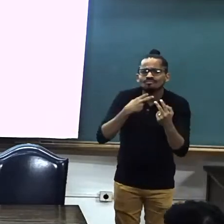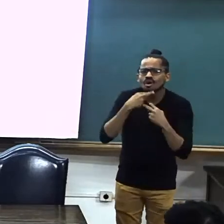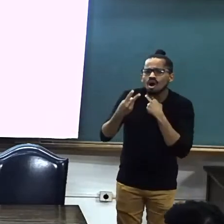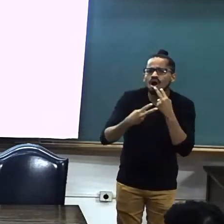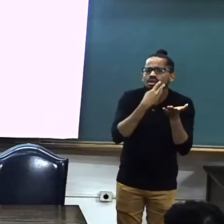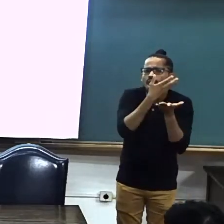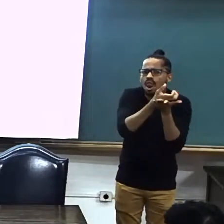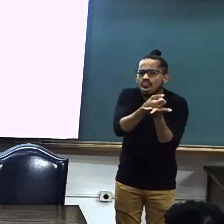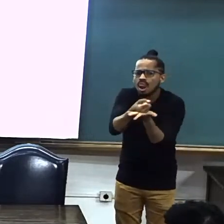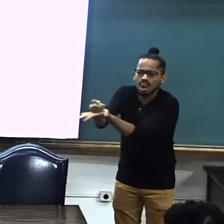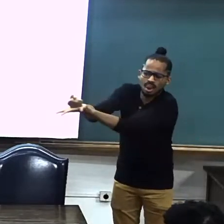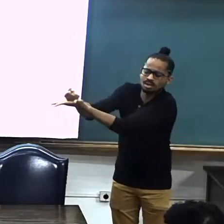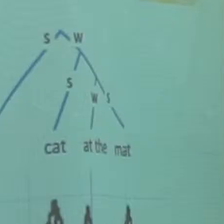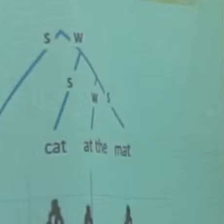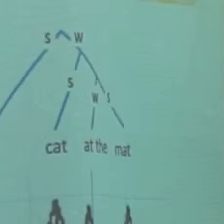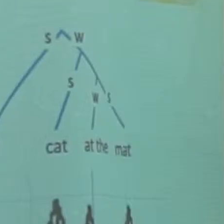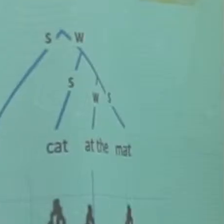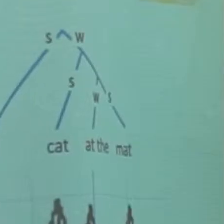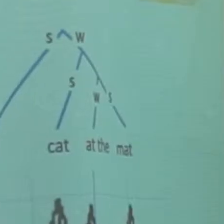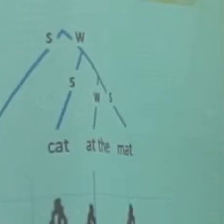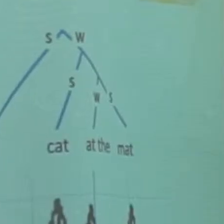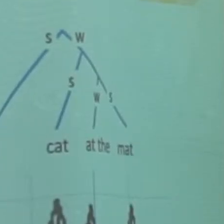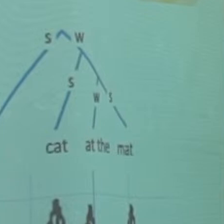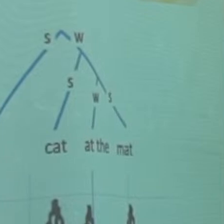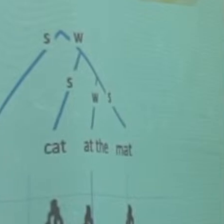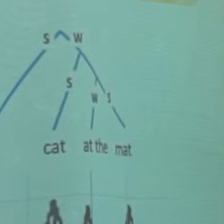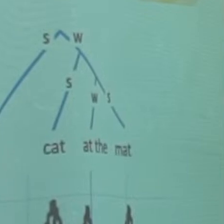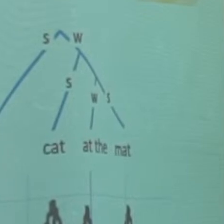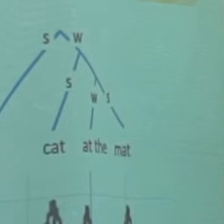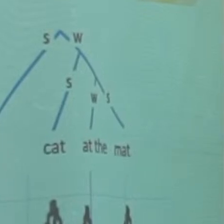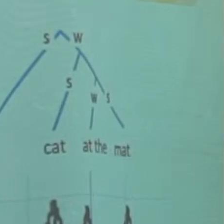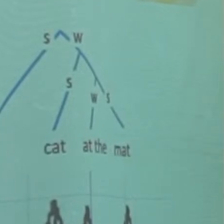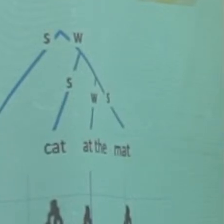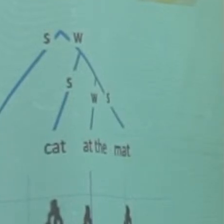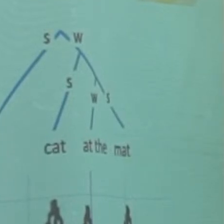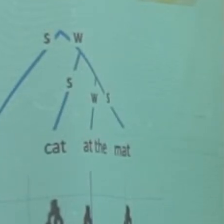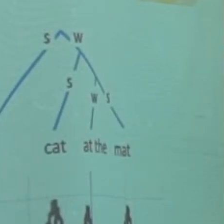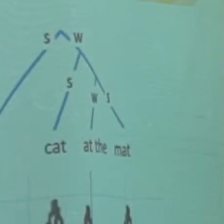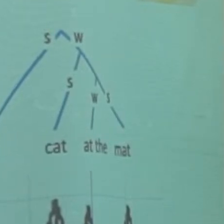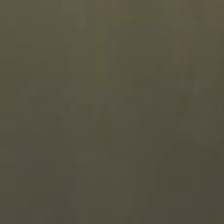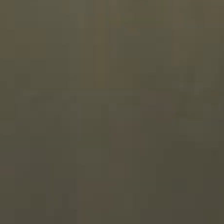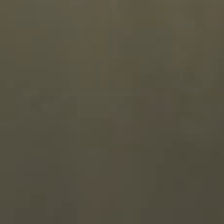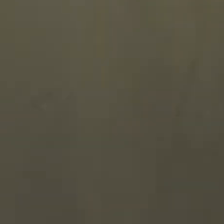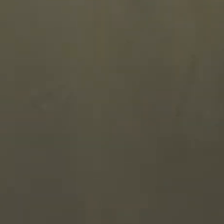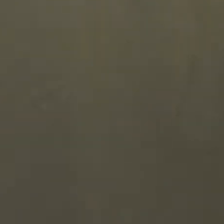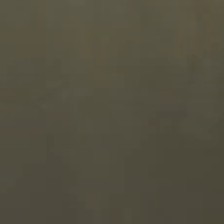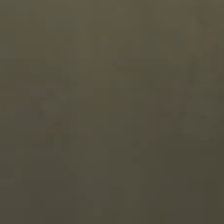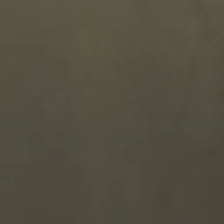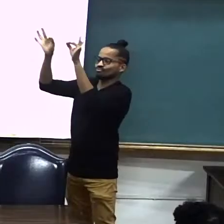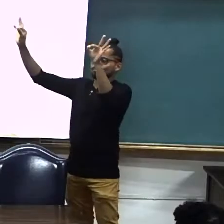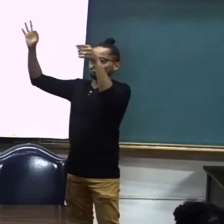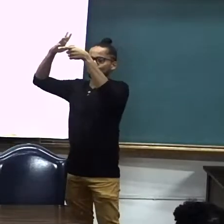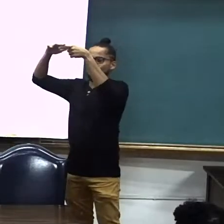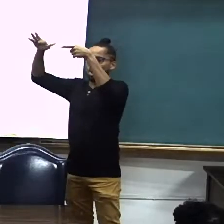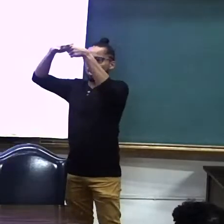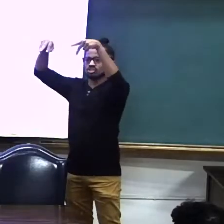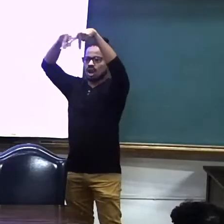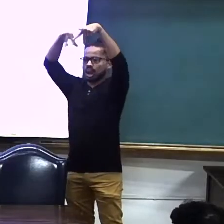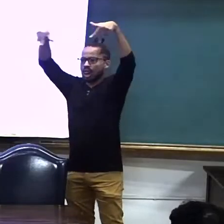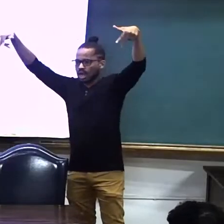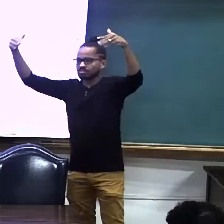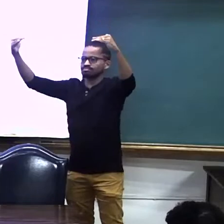And so I decided maybe this was the metrical structure of this phrase, 2 phrases. And here's the pattern of